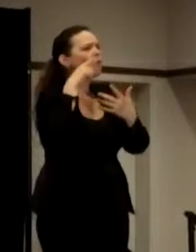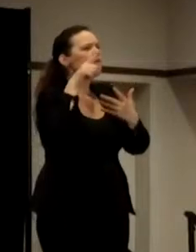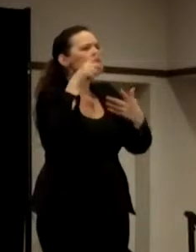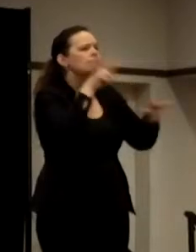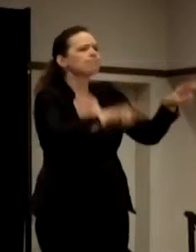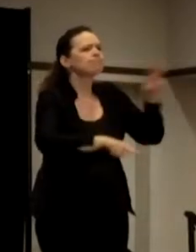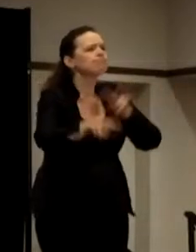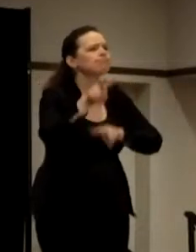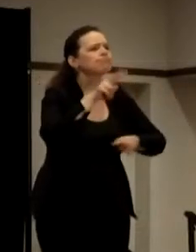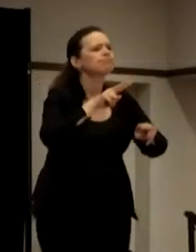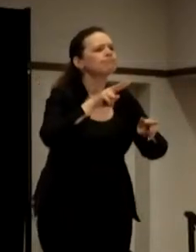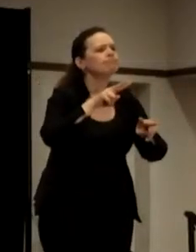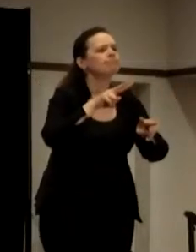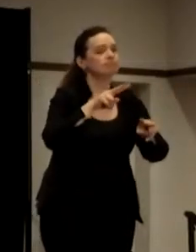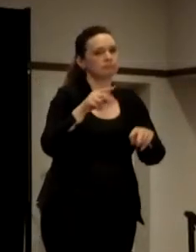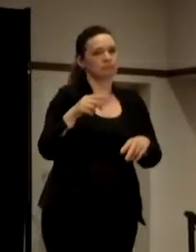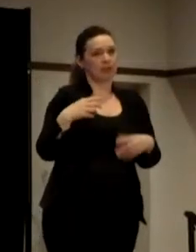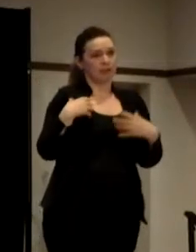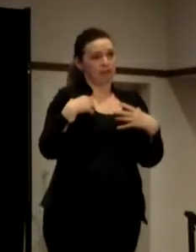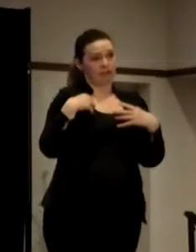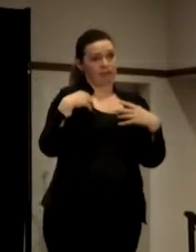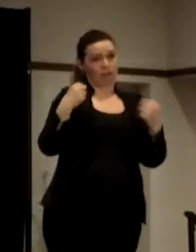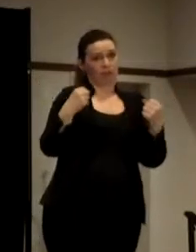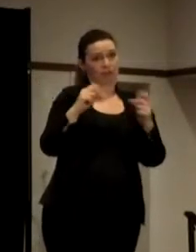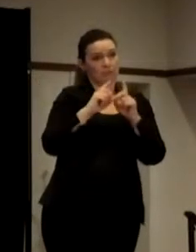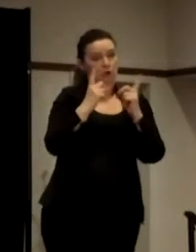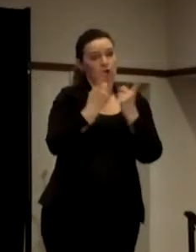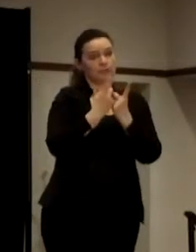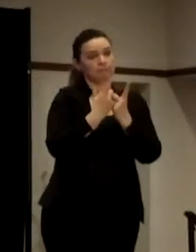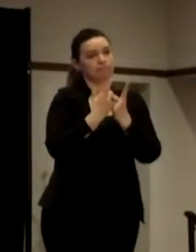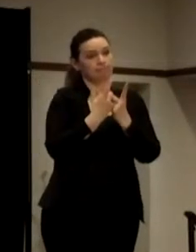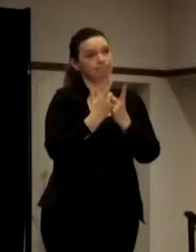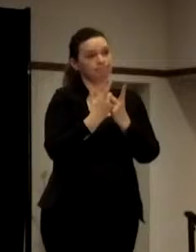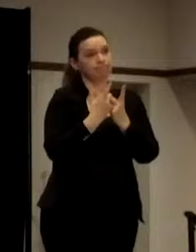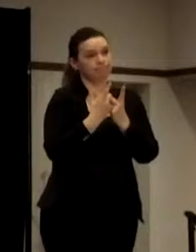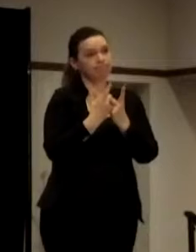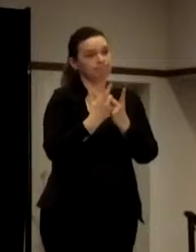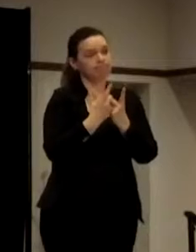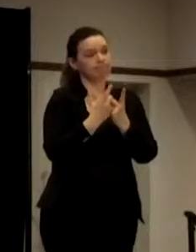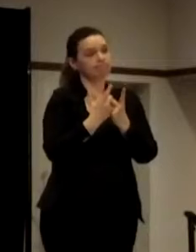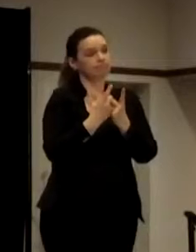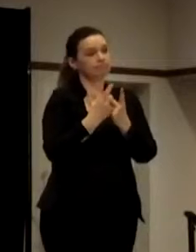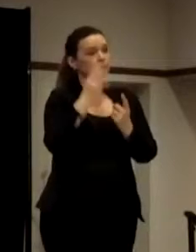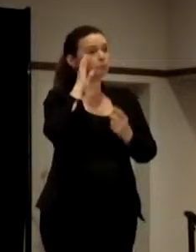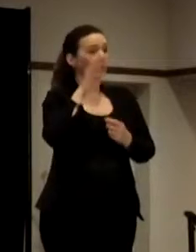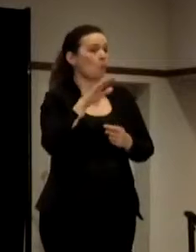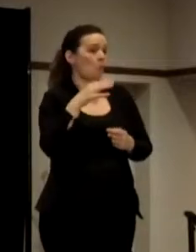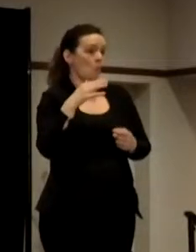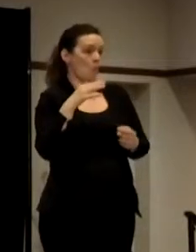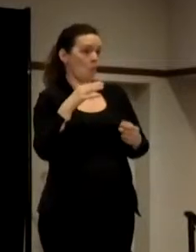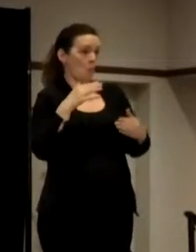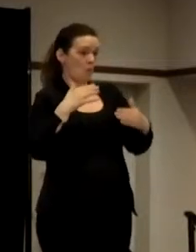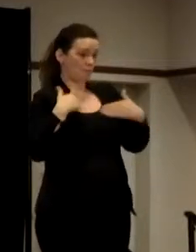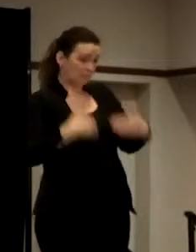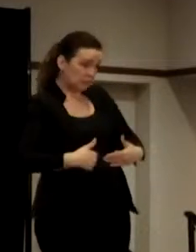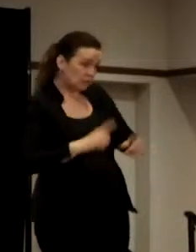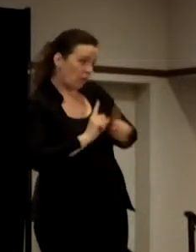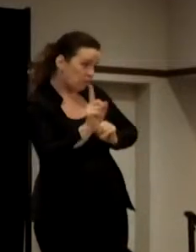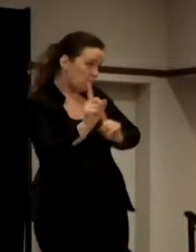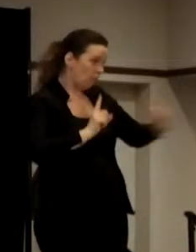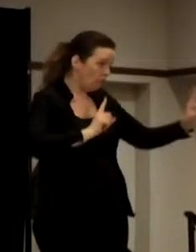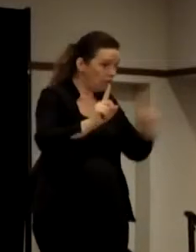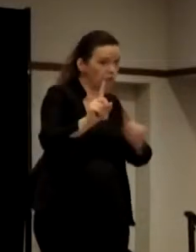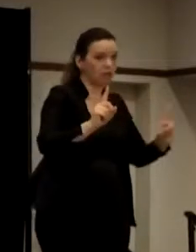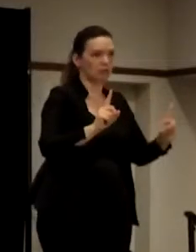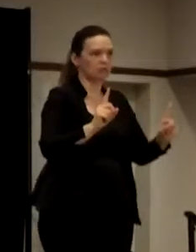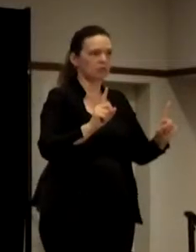So we both have really, in obviously with these social distancing rules and whatnot, the